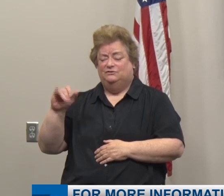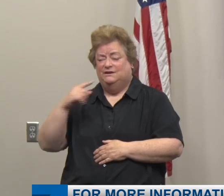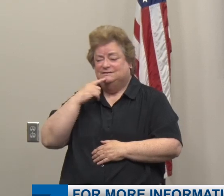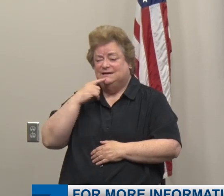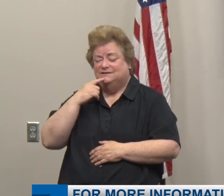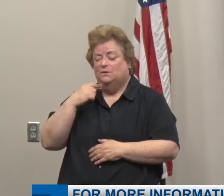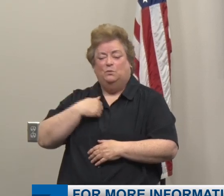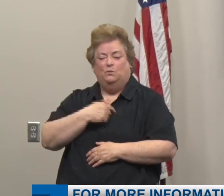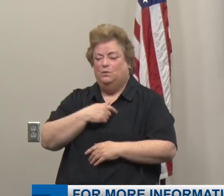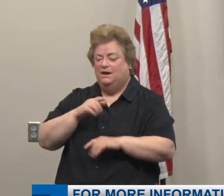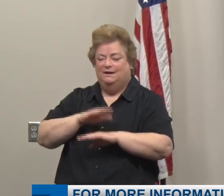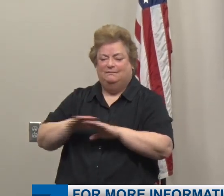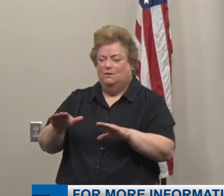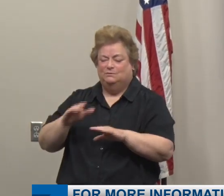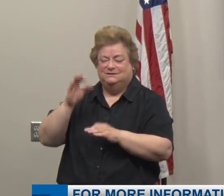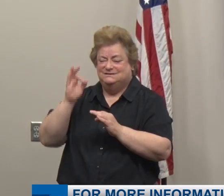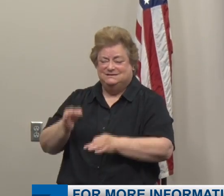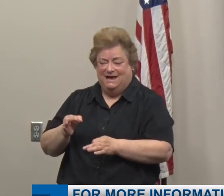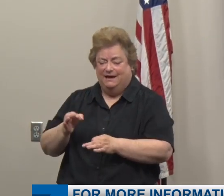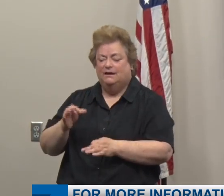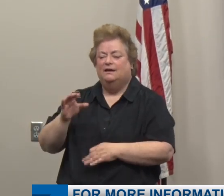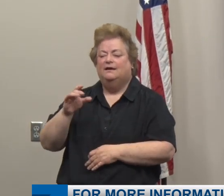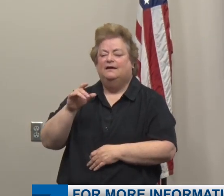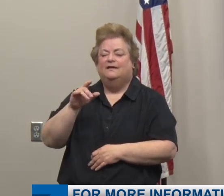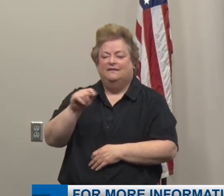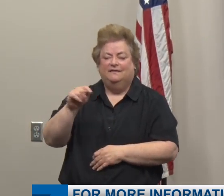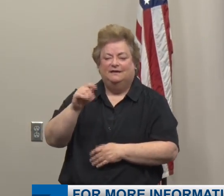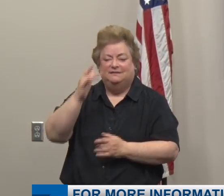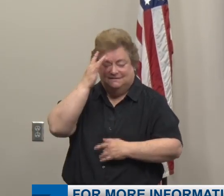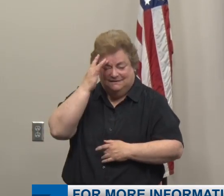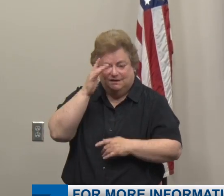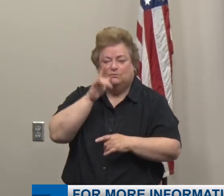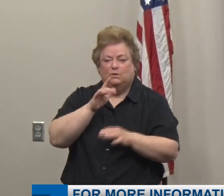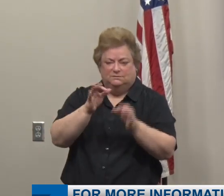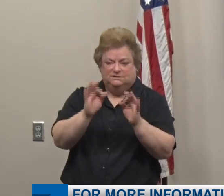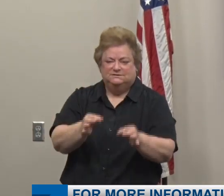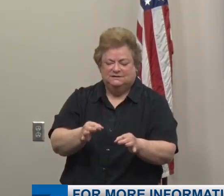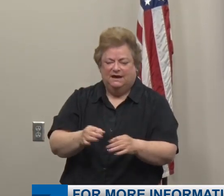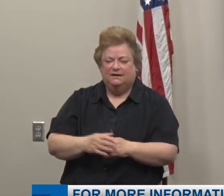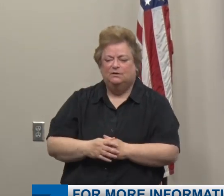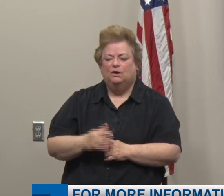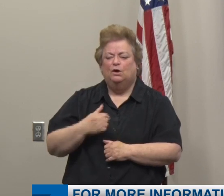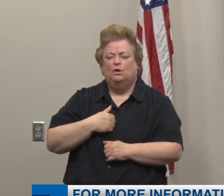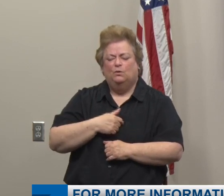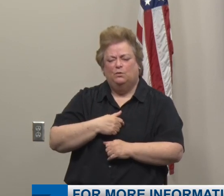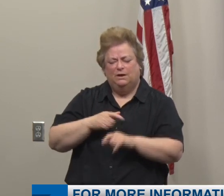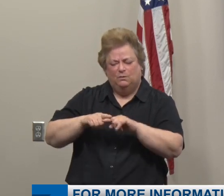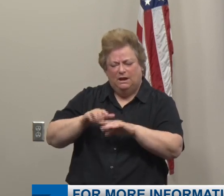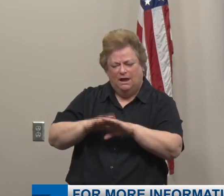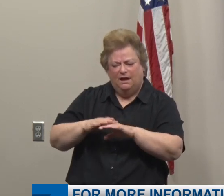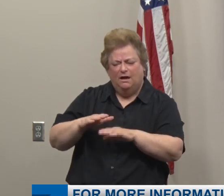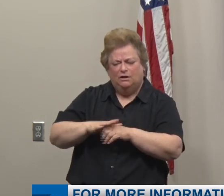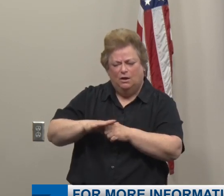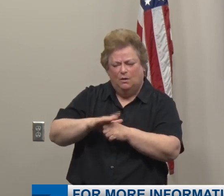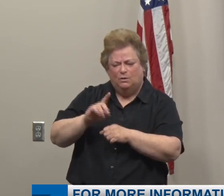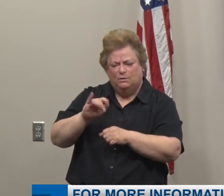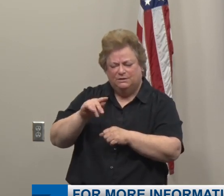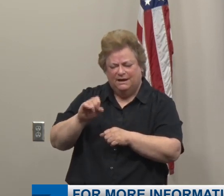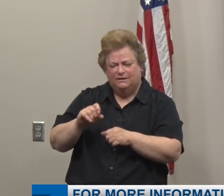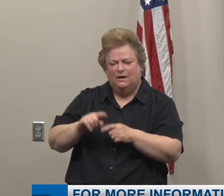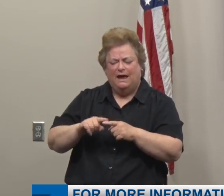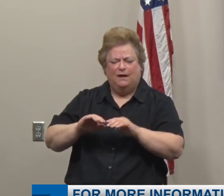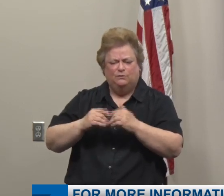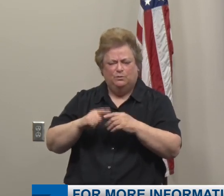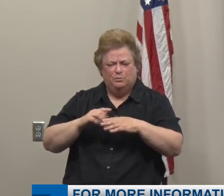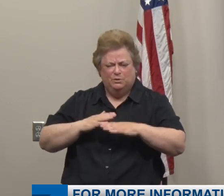timeline in other words our local health department will continue to rely on our local data to make decisions that prevent the spread of Cova